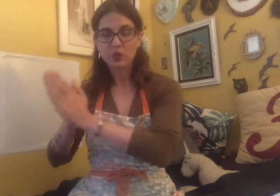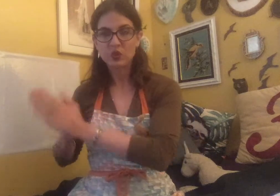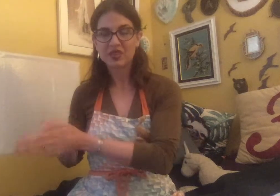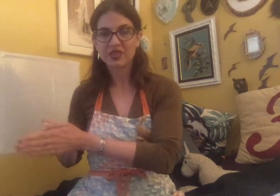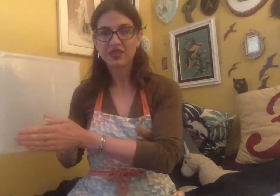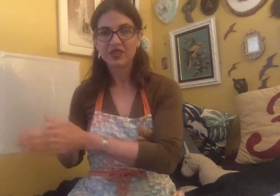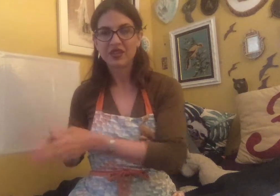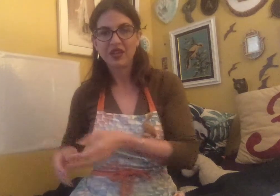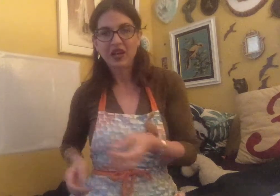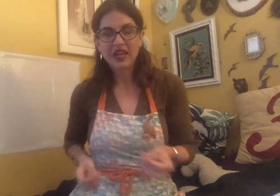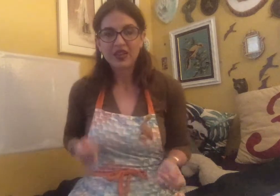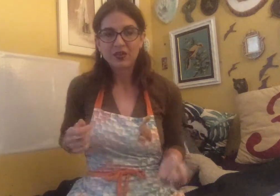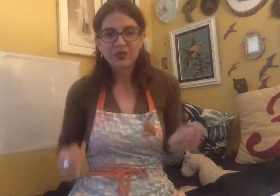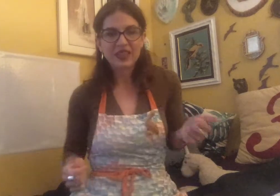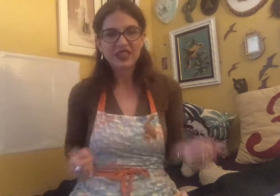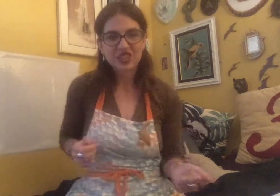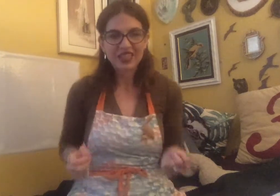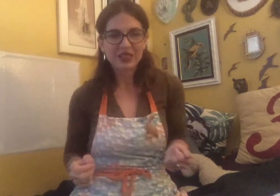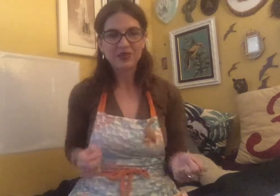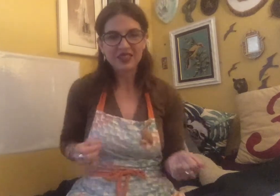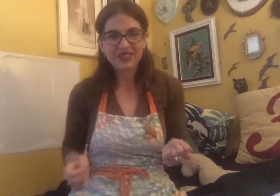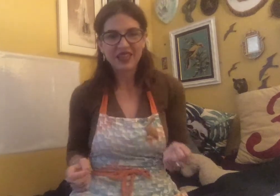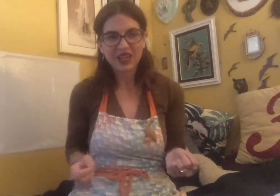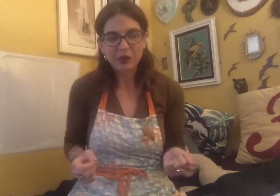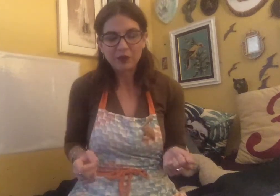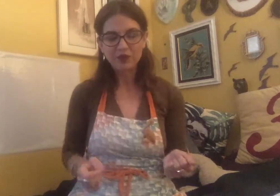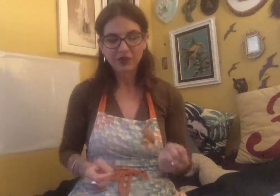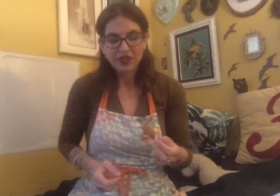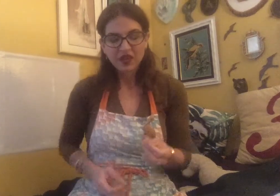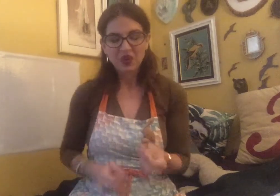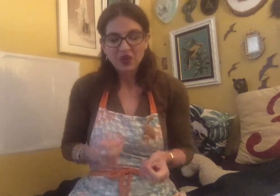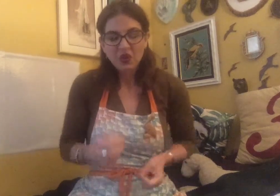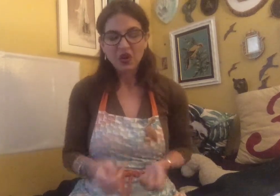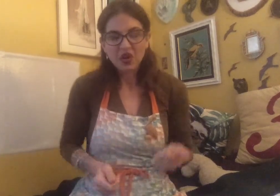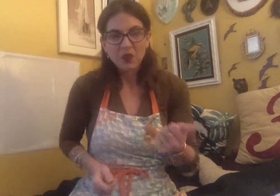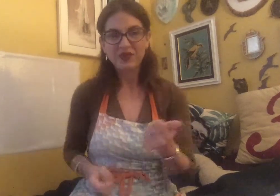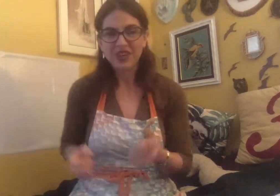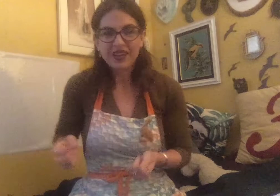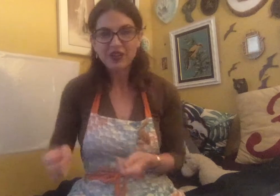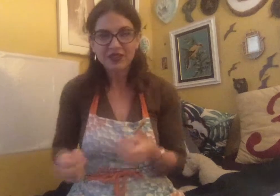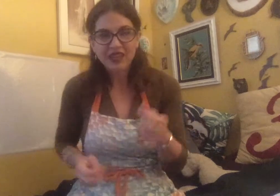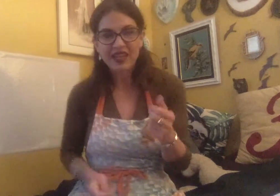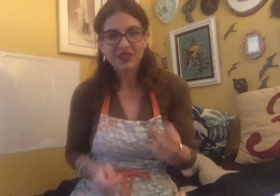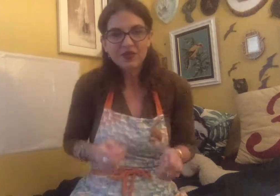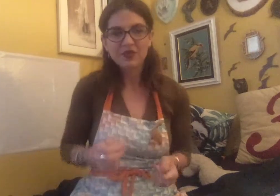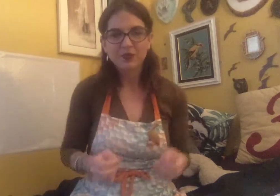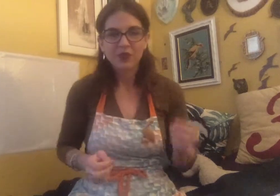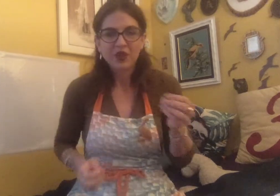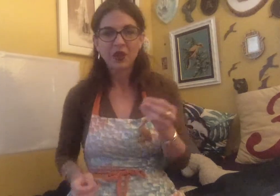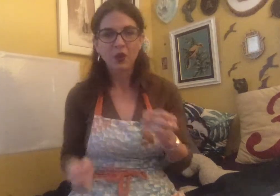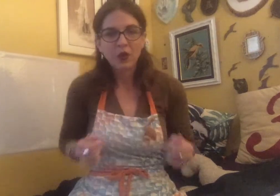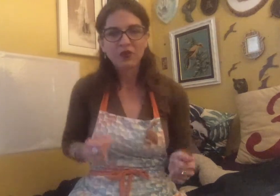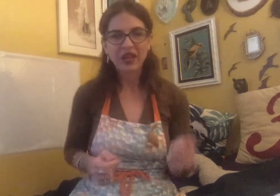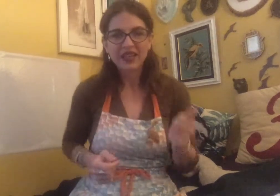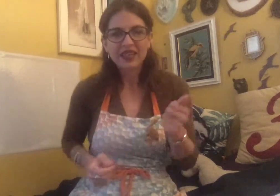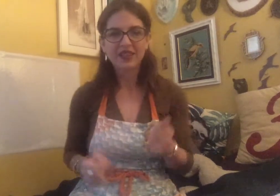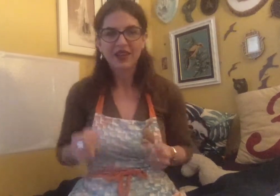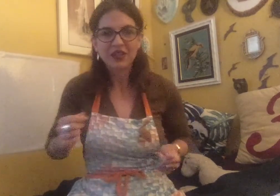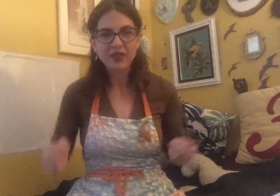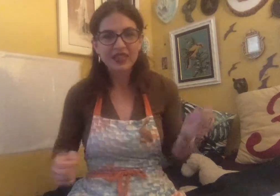Coat. All right, who's ready to shake them sillies out? We've done our sounds. We're ready. Are you ready to